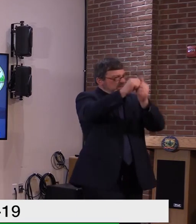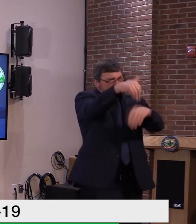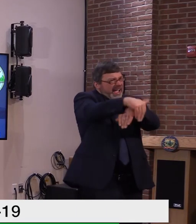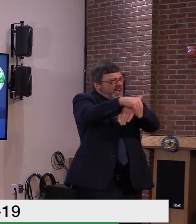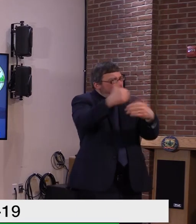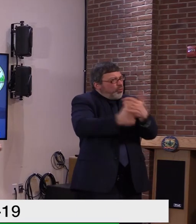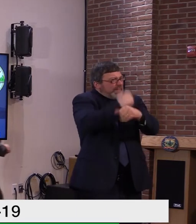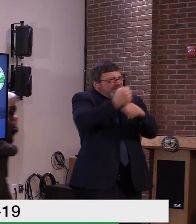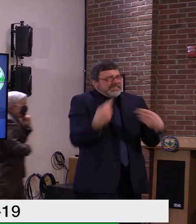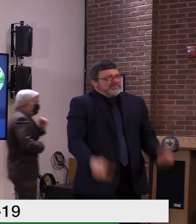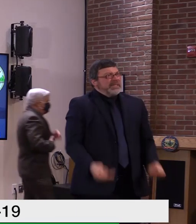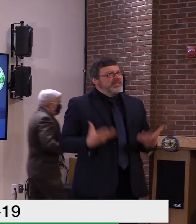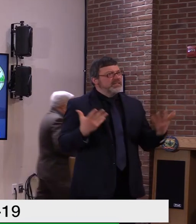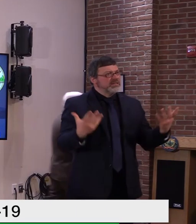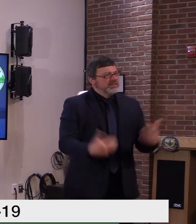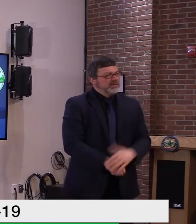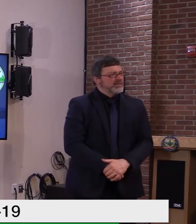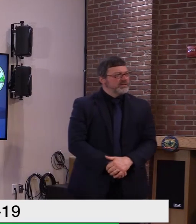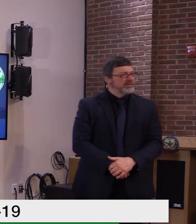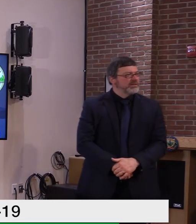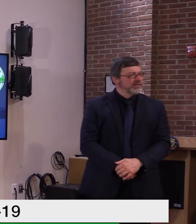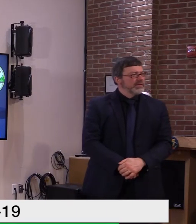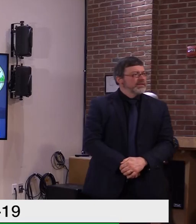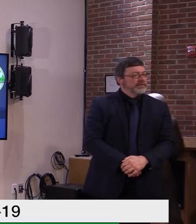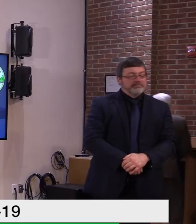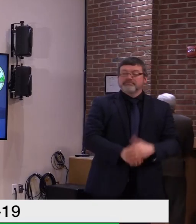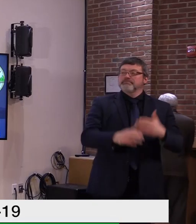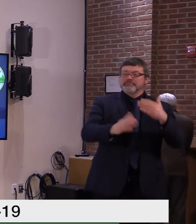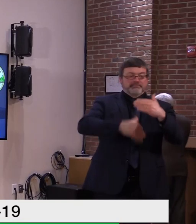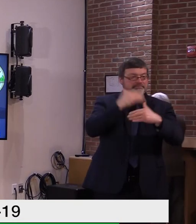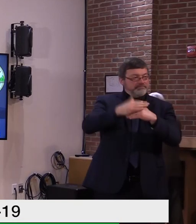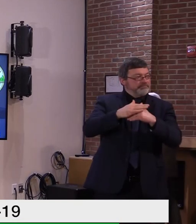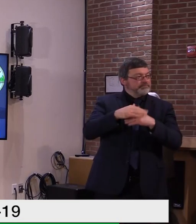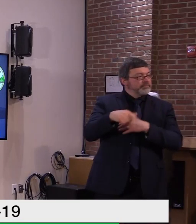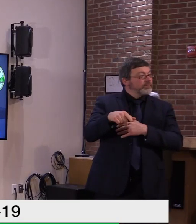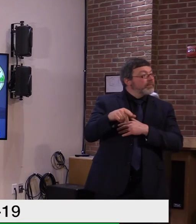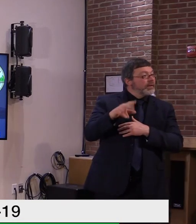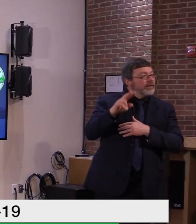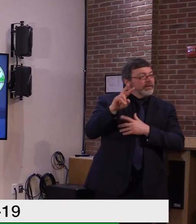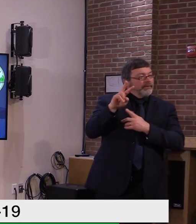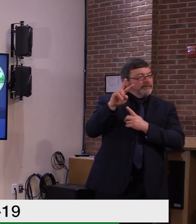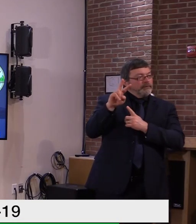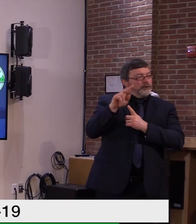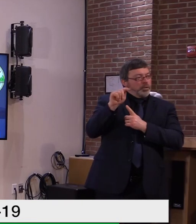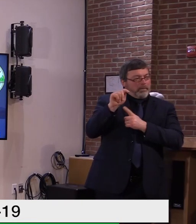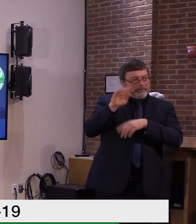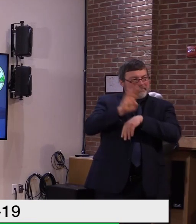All right, next up in our second question queue is Tim from the Vermont Business Magazine.